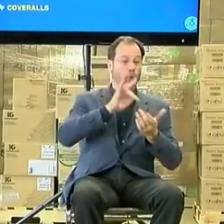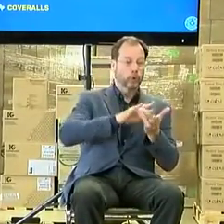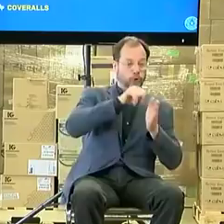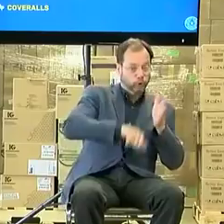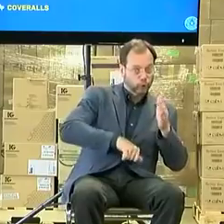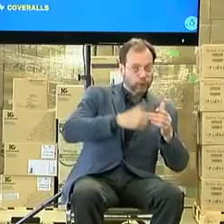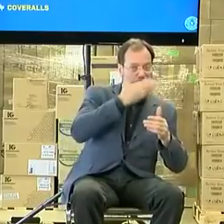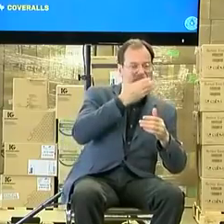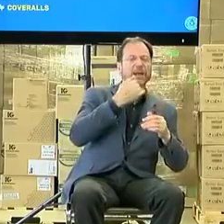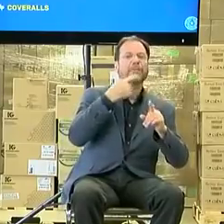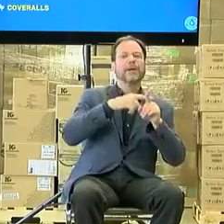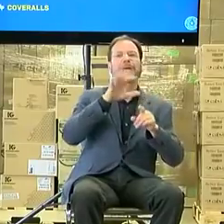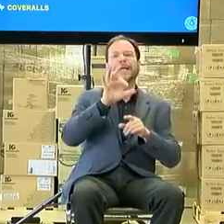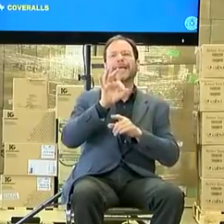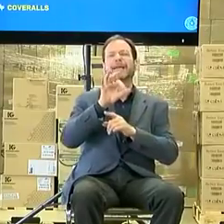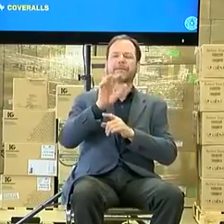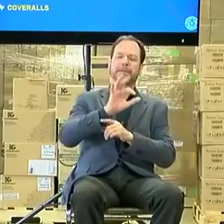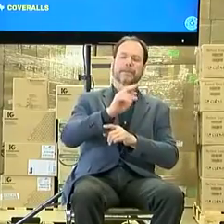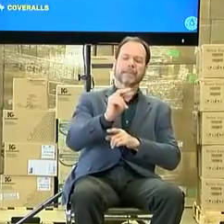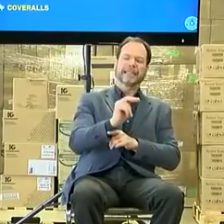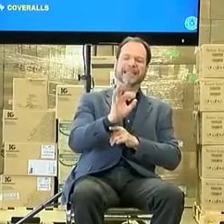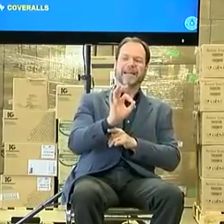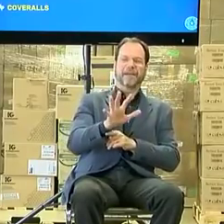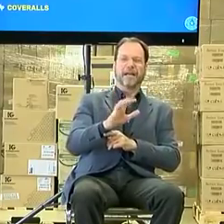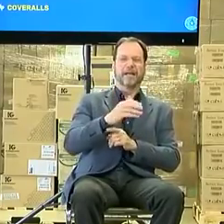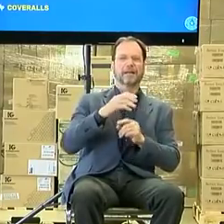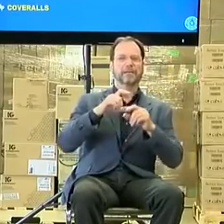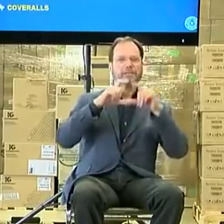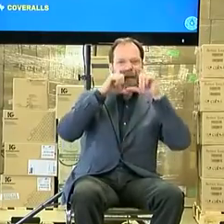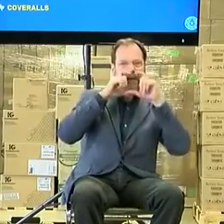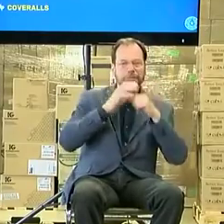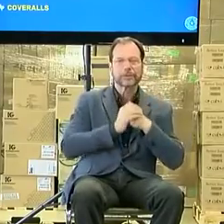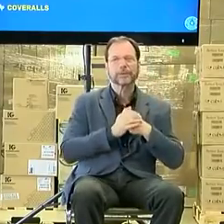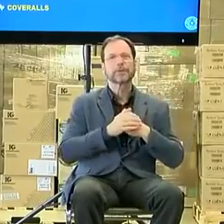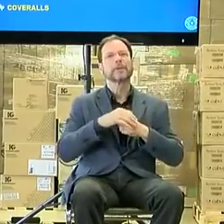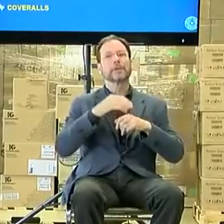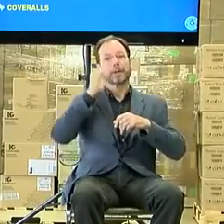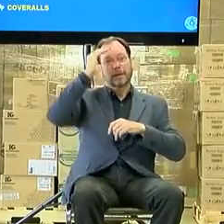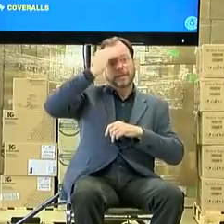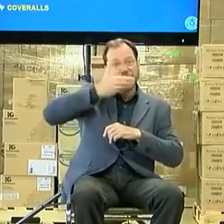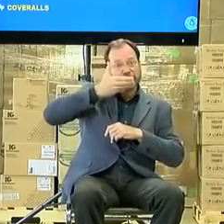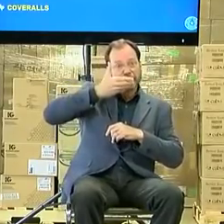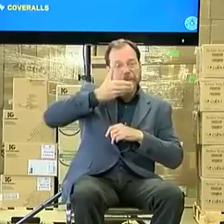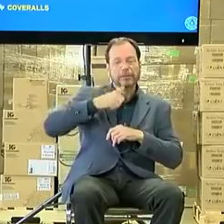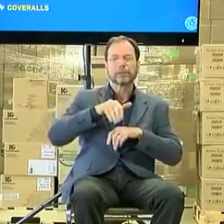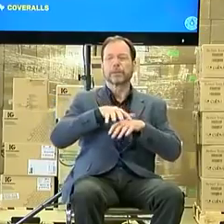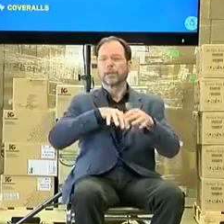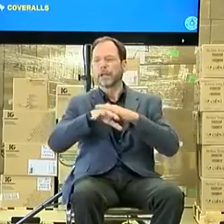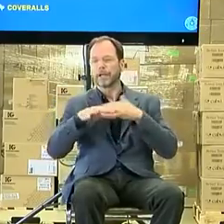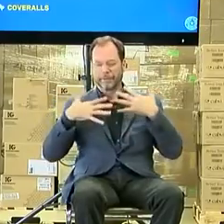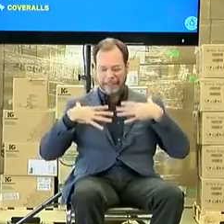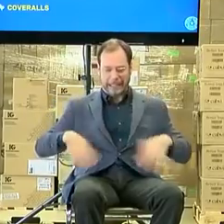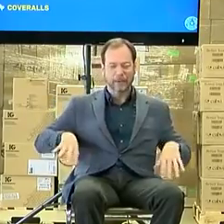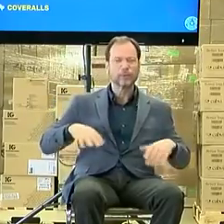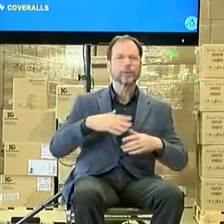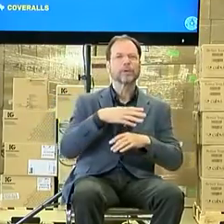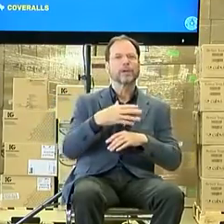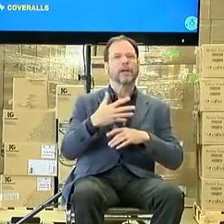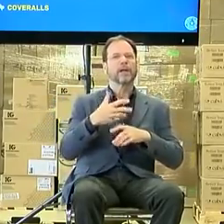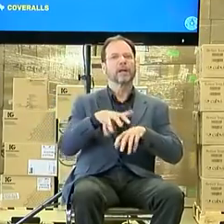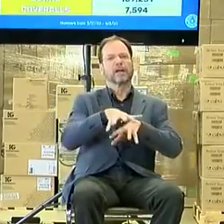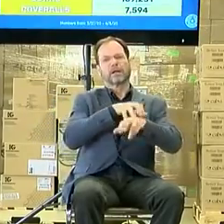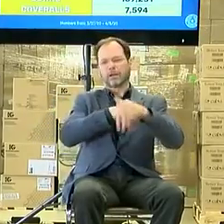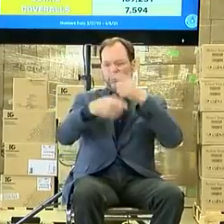well as N95 masks. There are the face shields, there are gloves, there are gowns, and there are